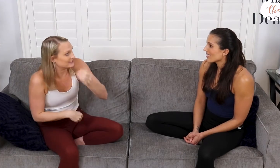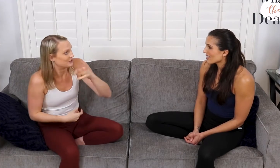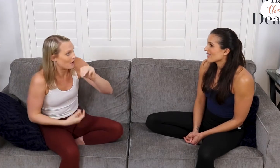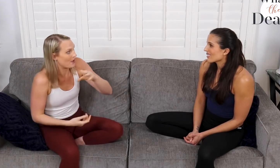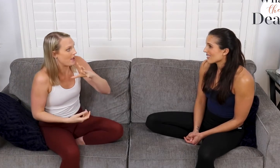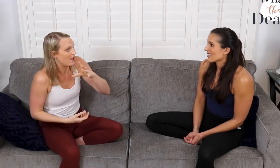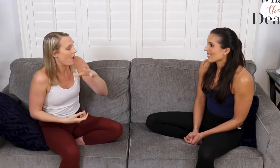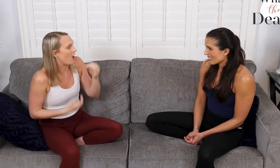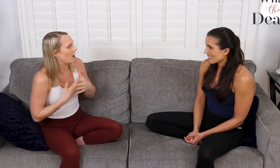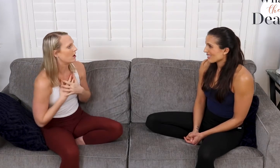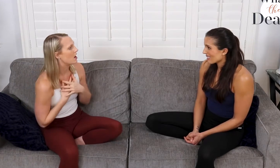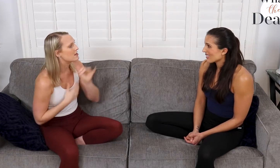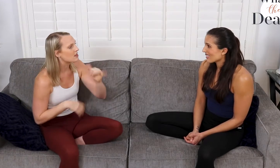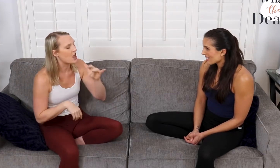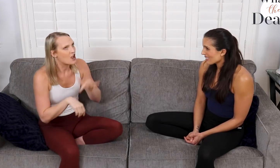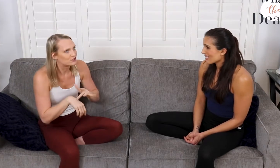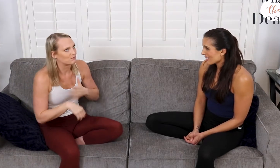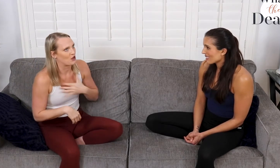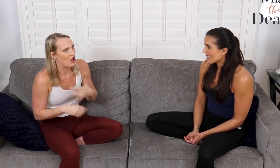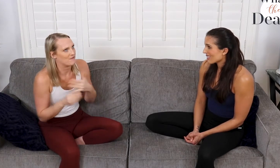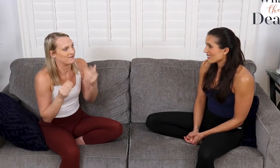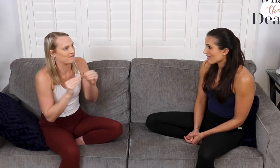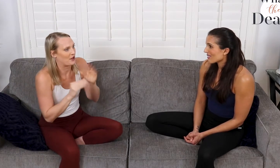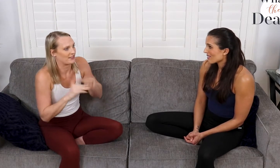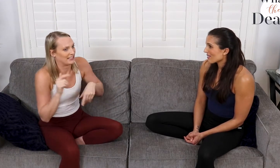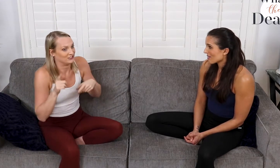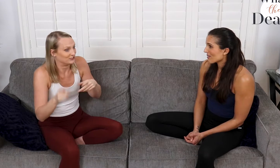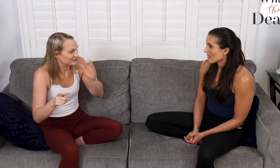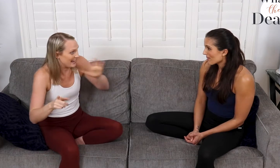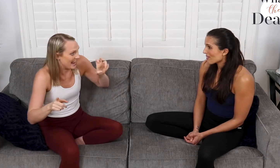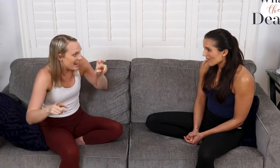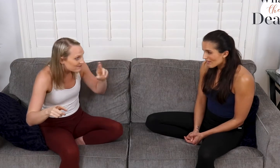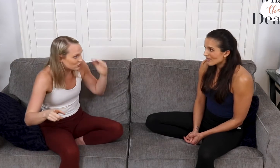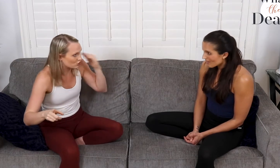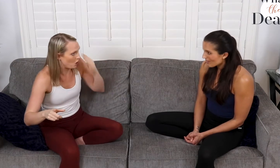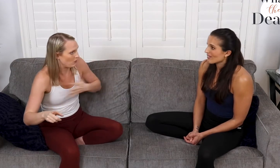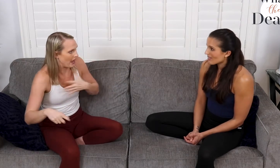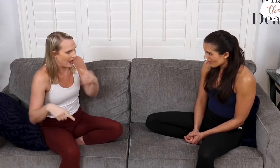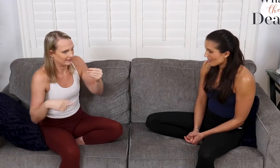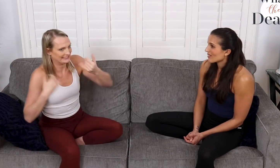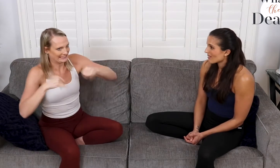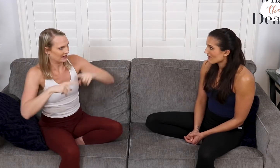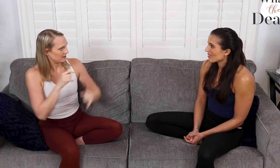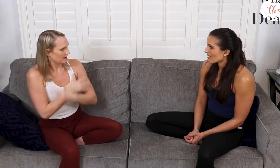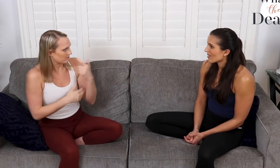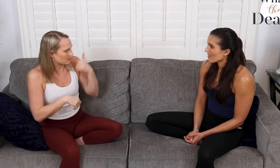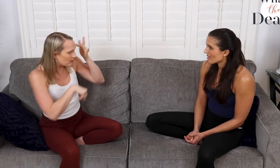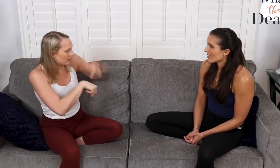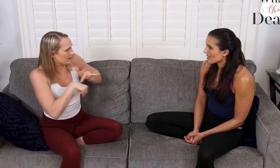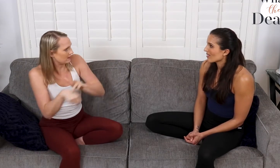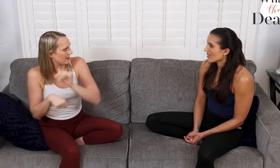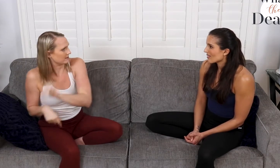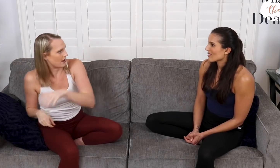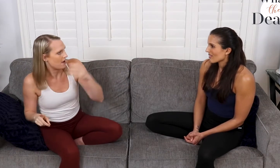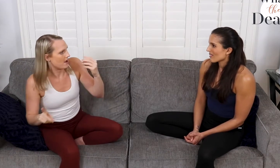walk around the track, maybe a mile or a few miles, just to get his exercise in. He literally one day came up to us while we're